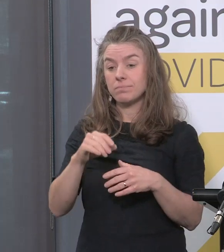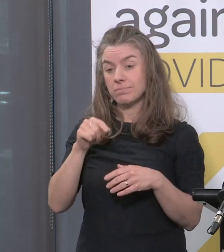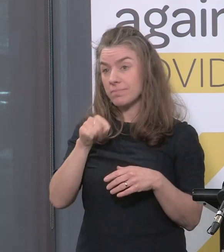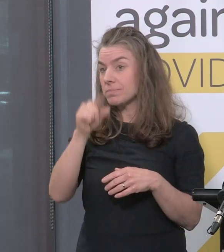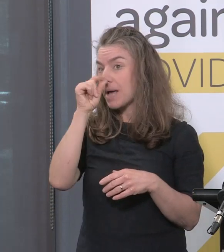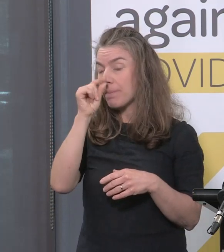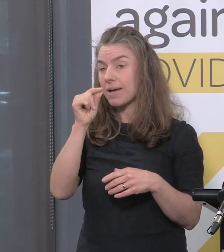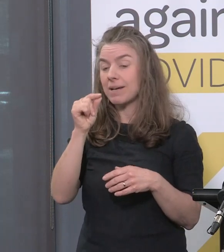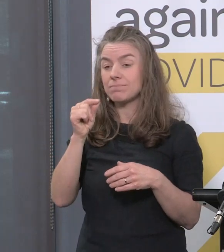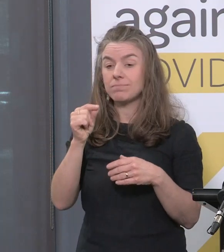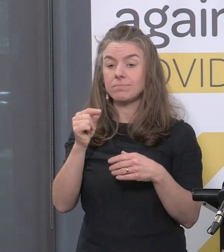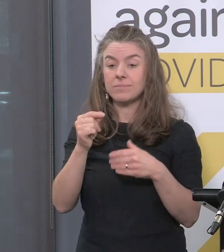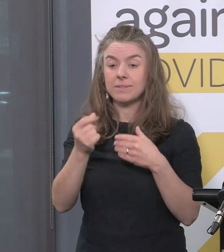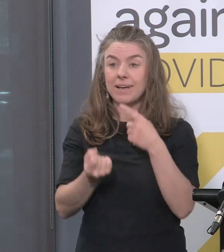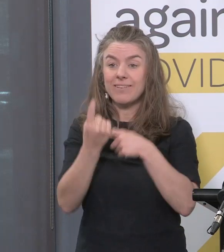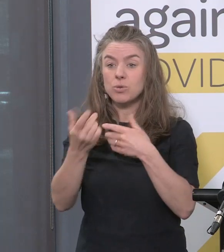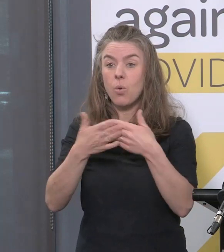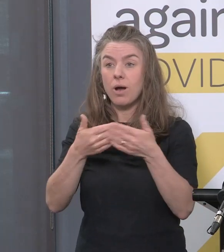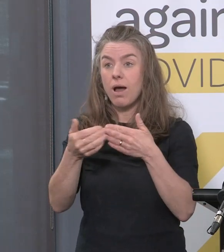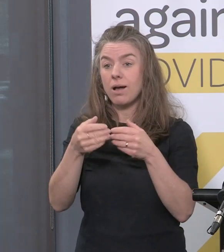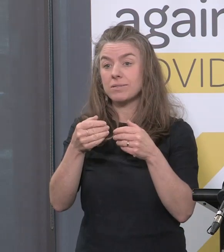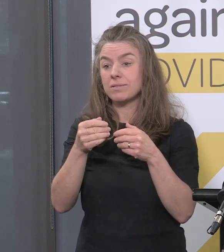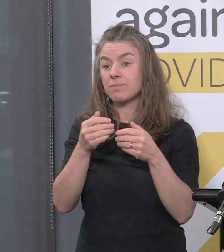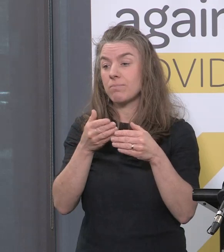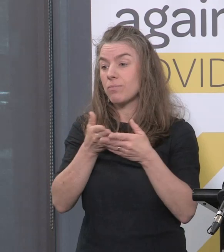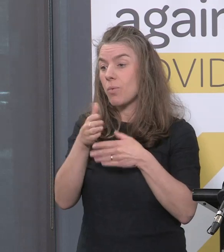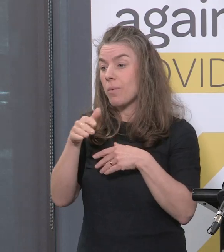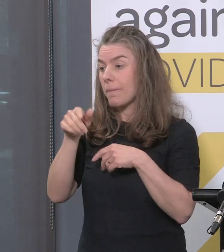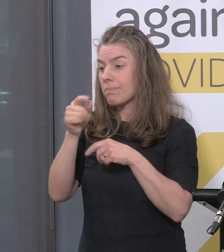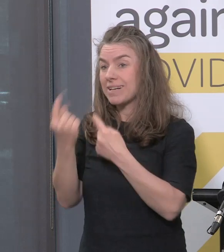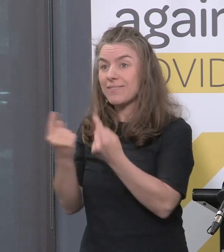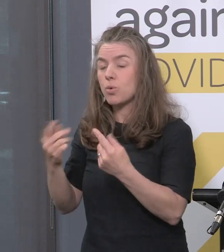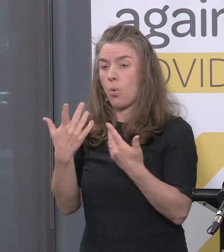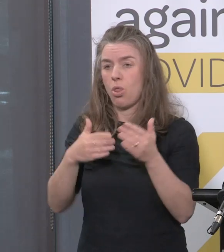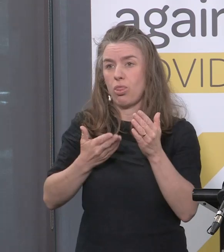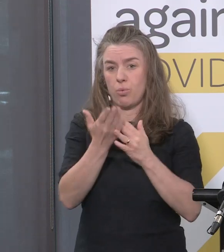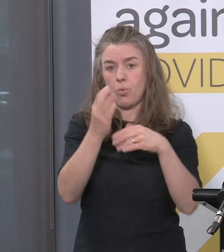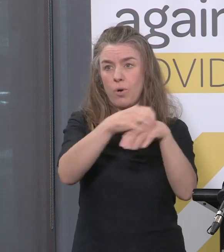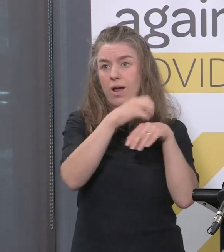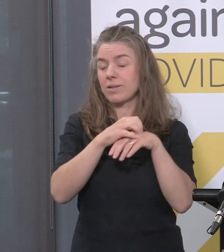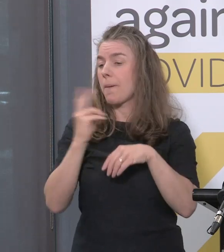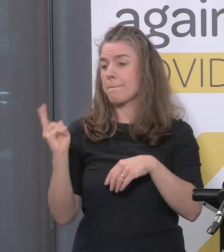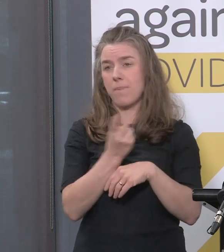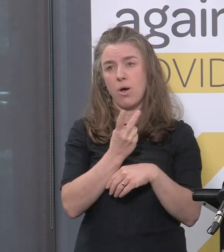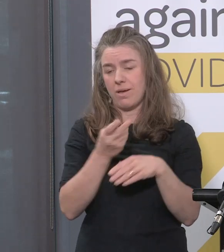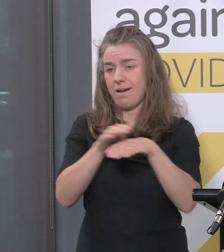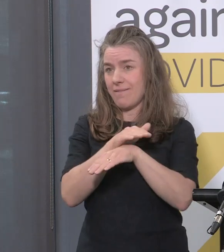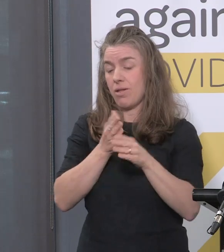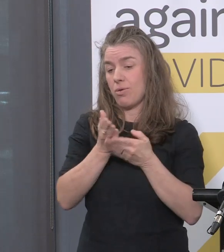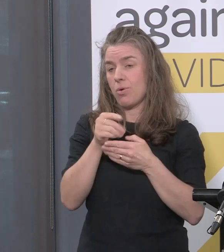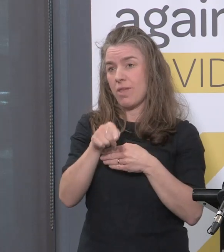such as concerts, private events such as weddings and funerals. and we will all have to adapt to this new